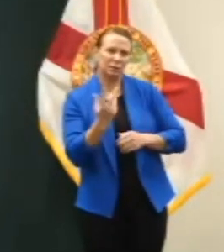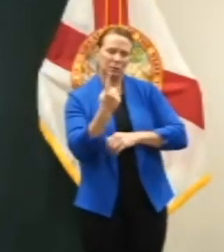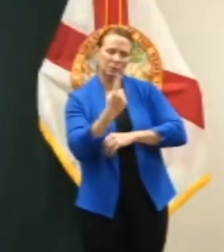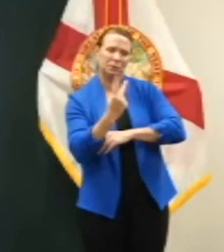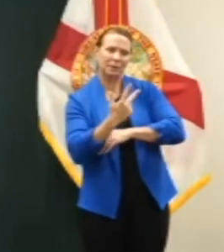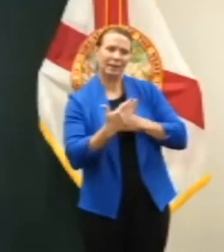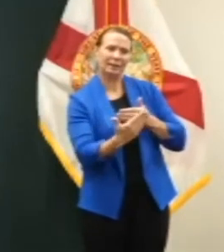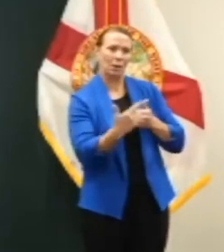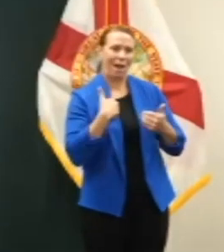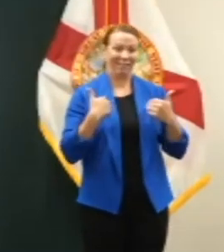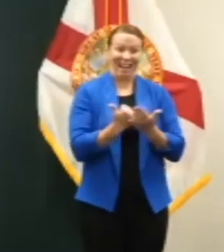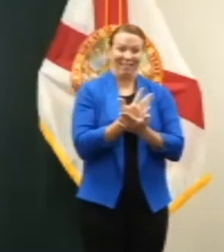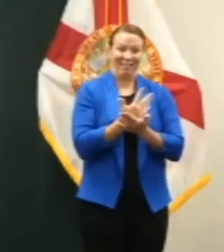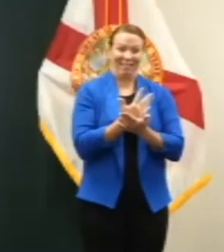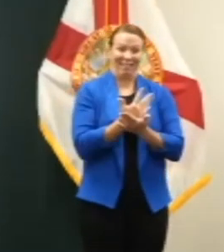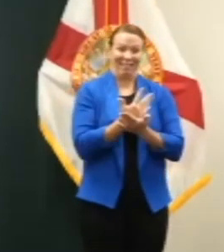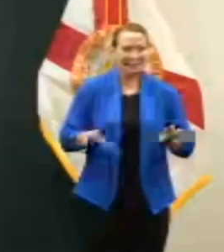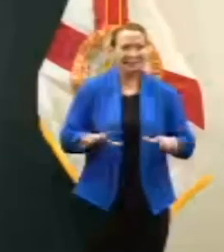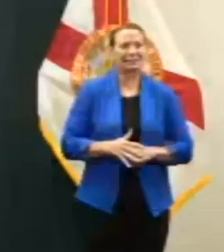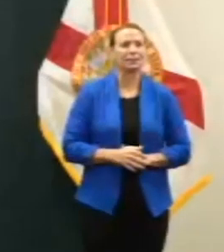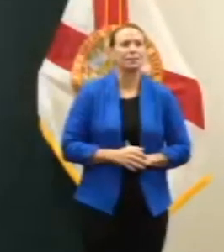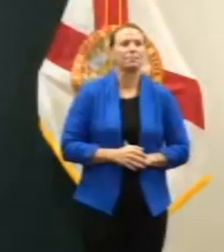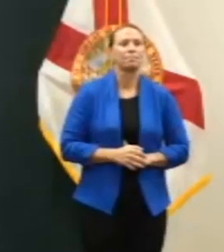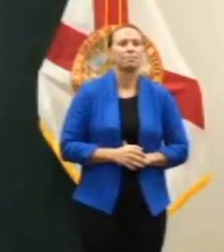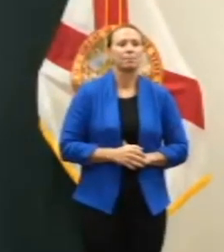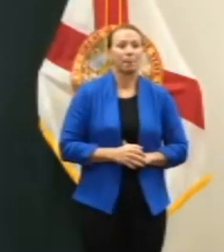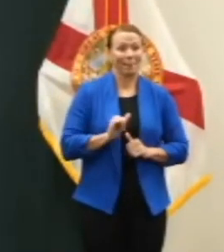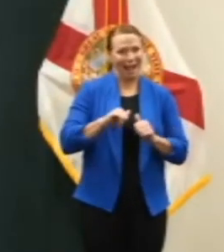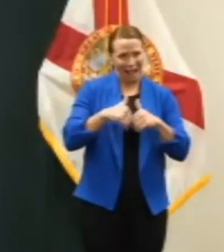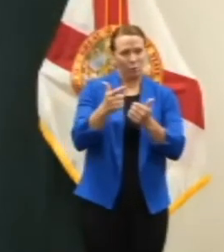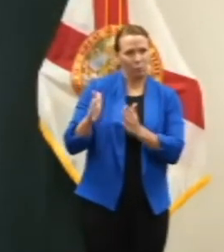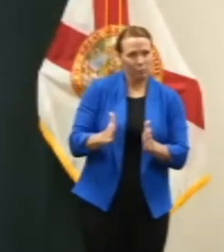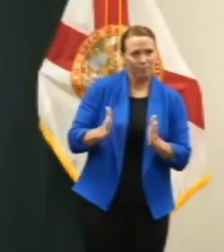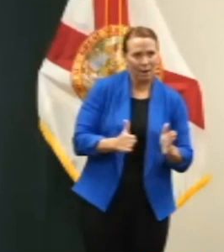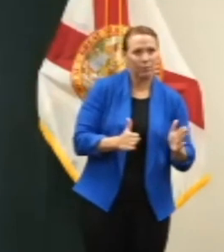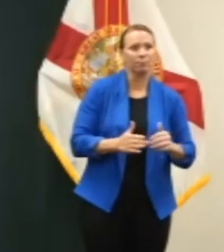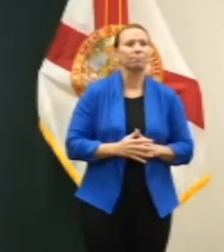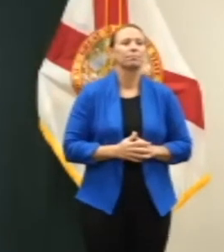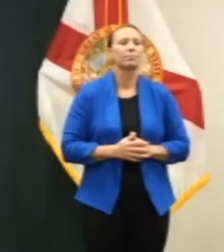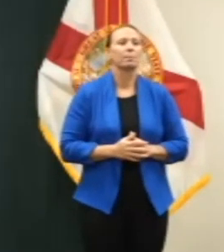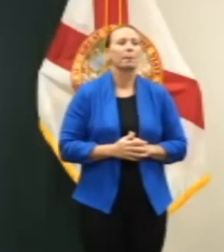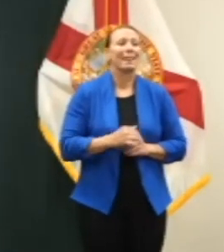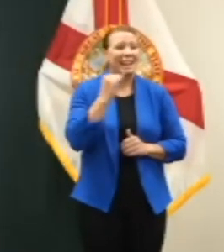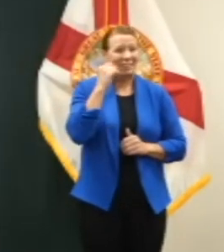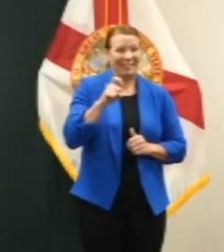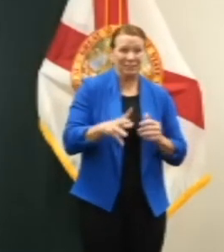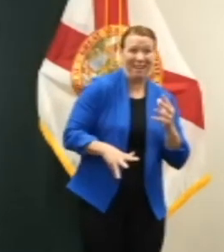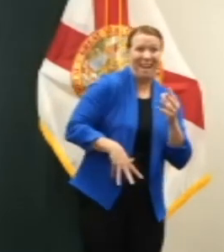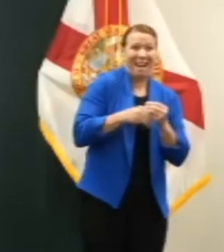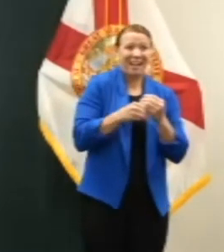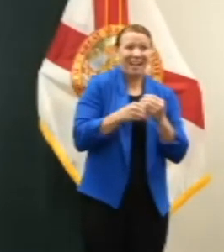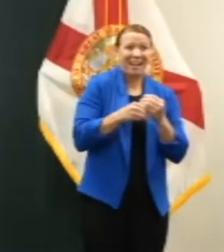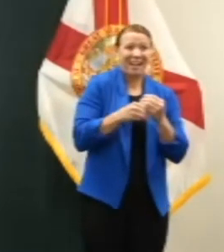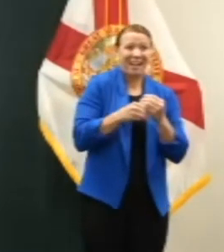you need, and you should have what you need. That's the way to do it. And then if there needs to be a surge of resources, then